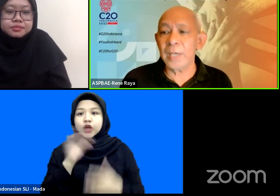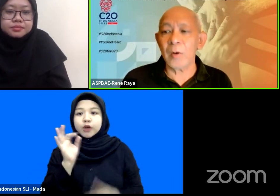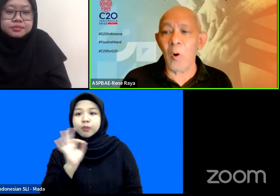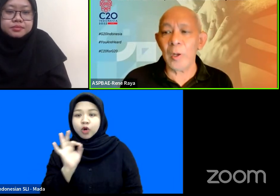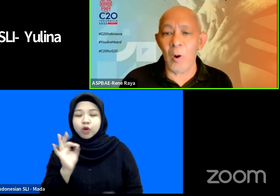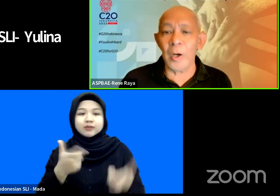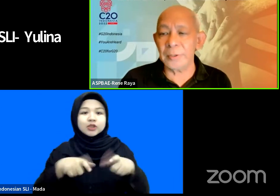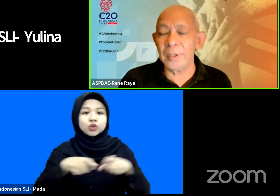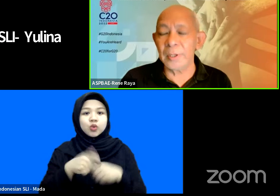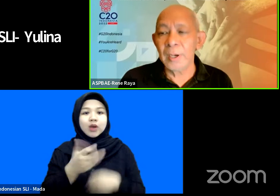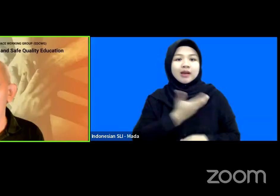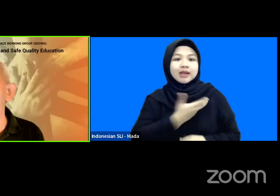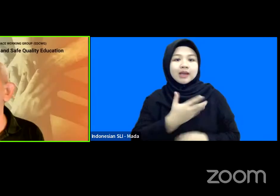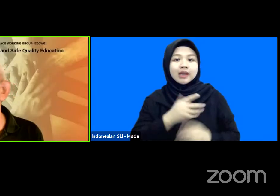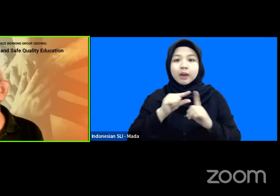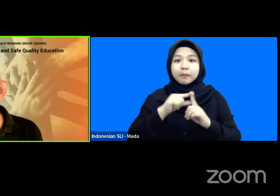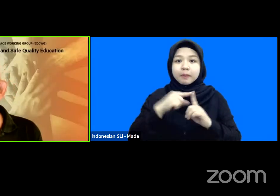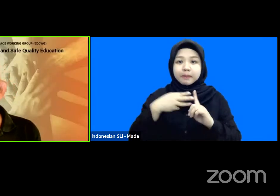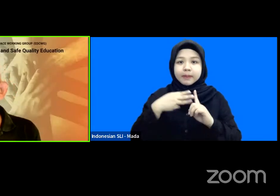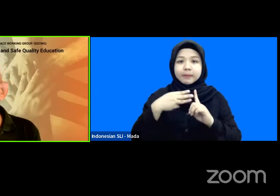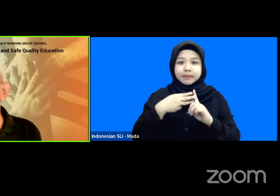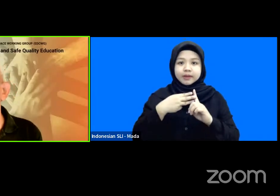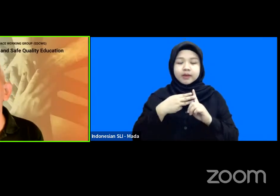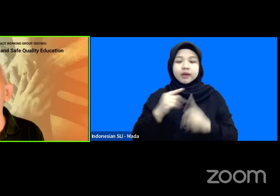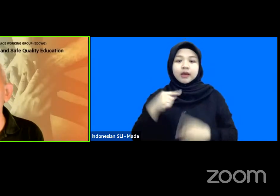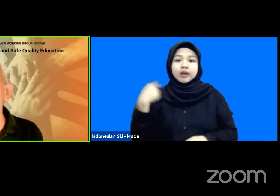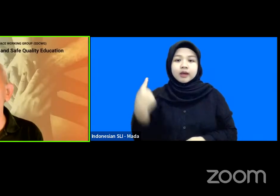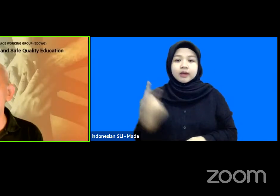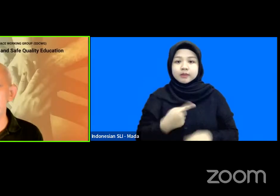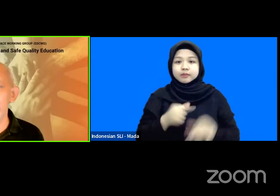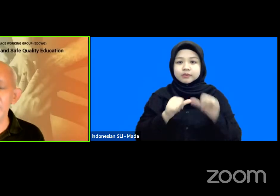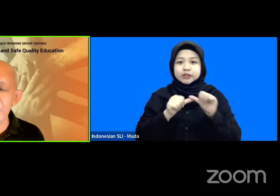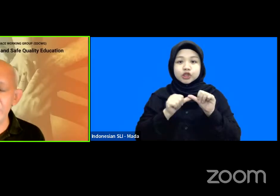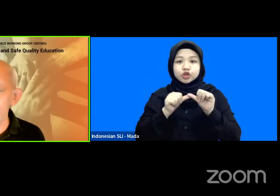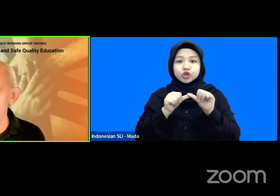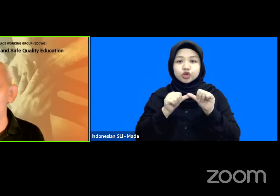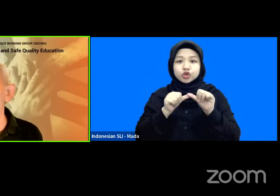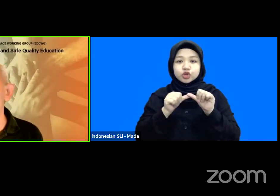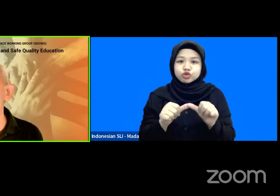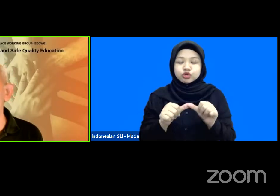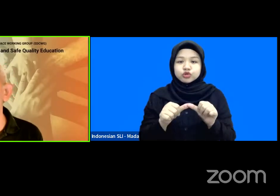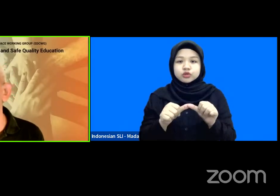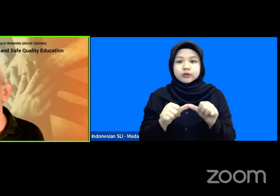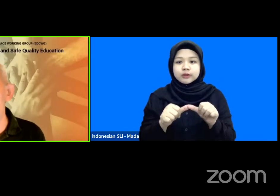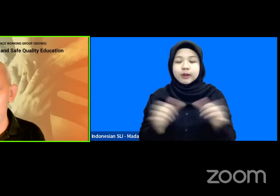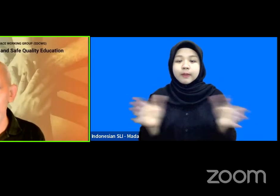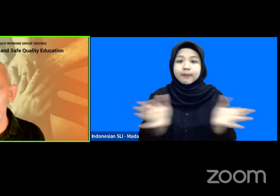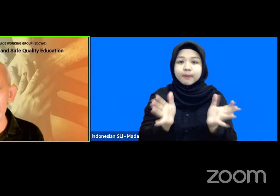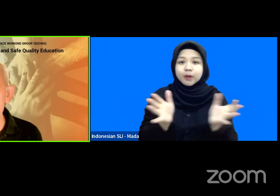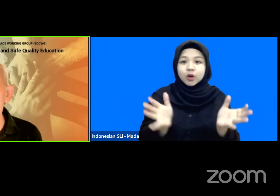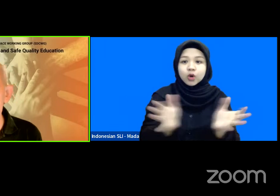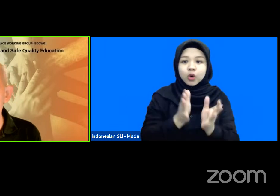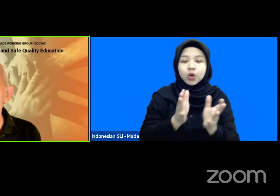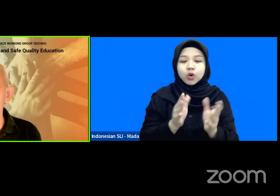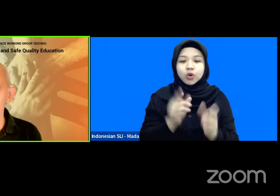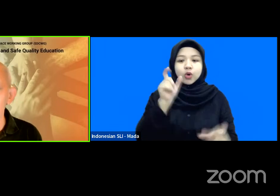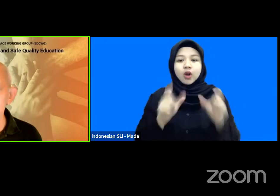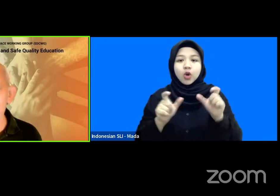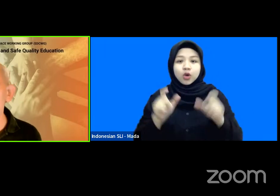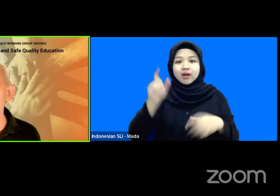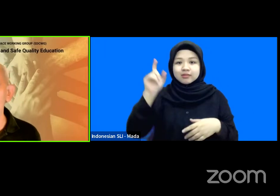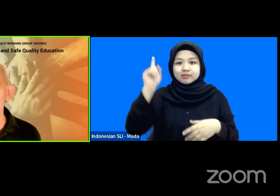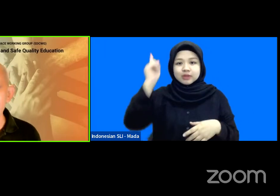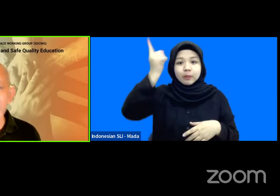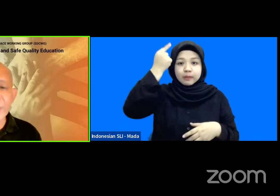appeal and call on our you know, governments from the donor community, from the OECD,